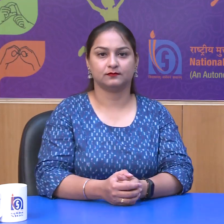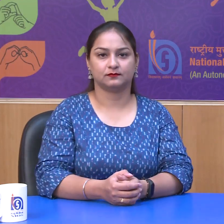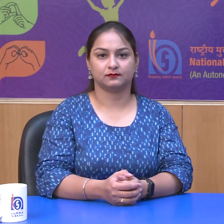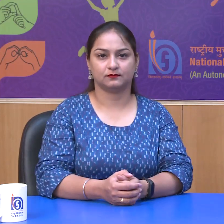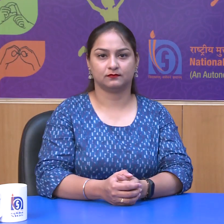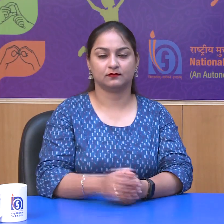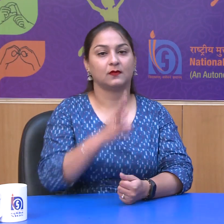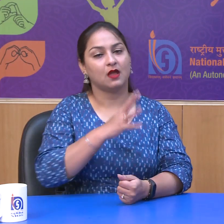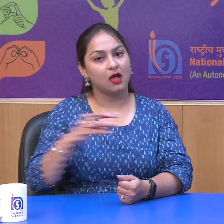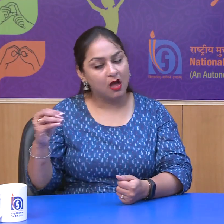and groundnut.